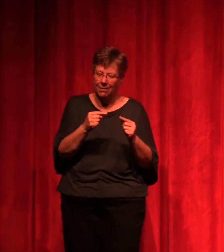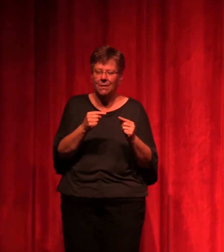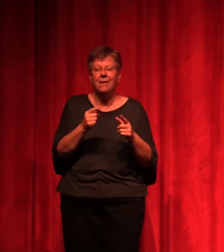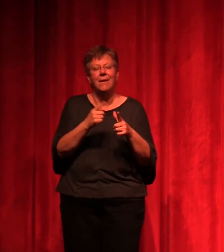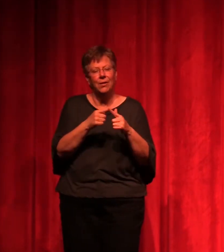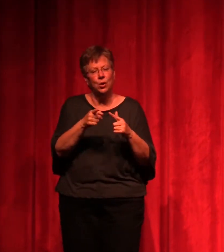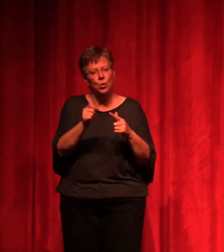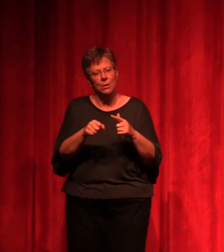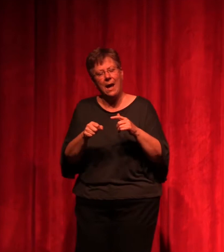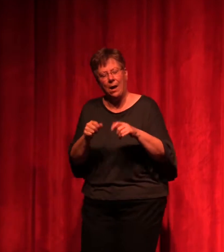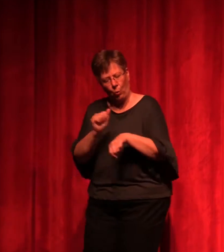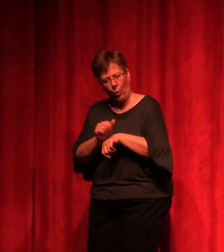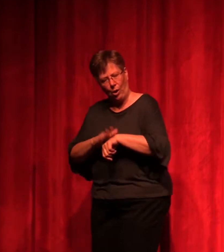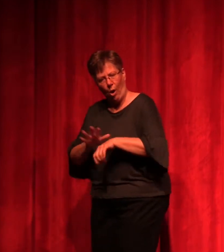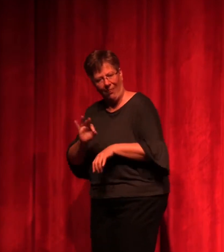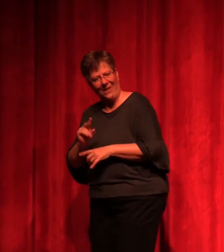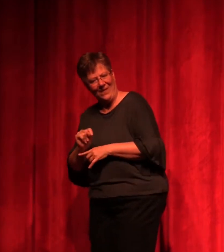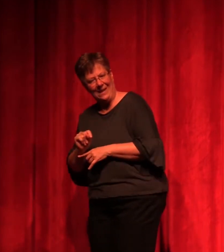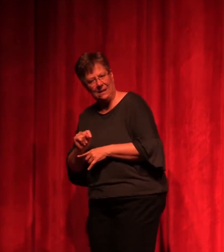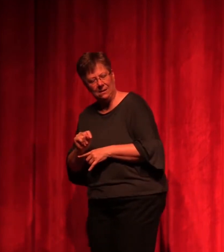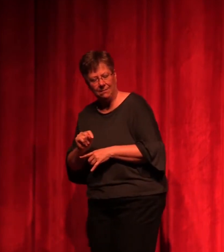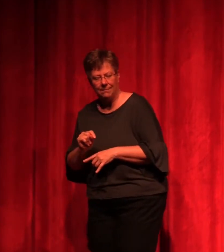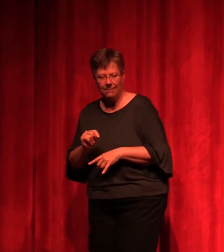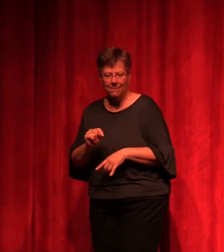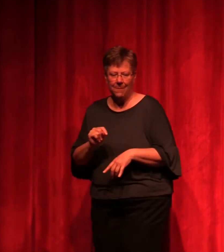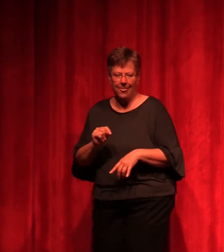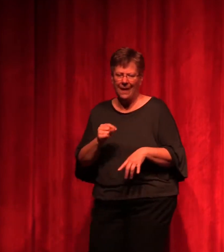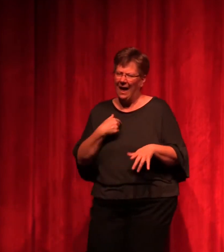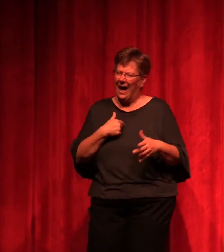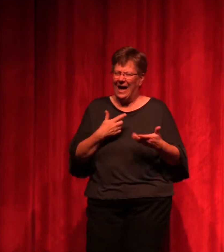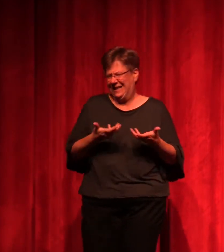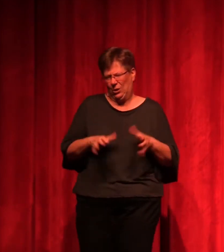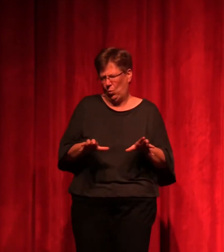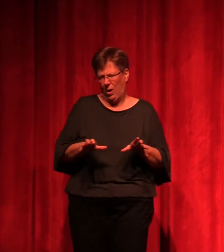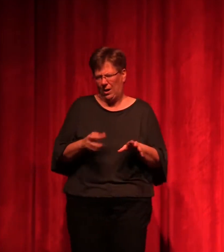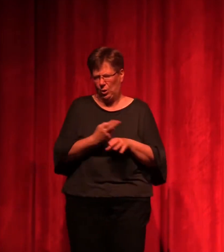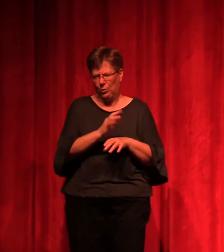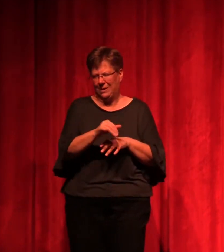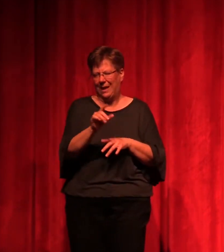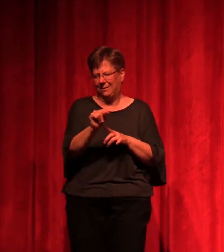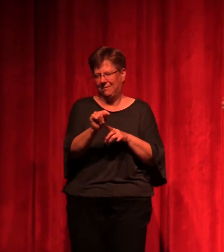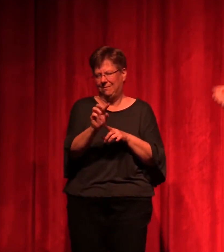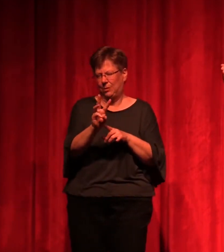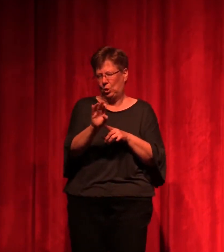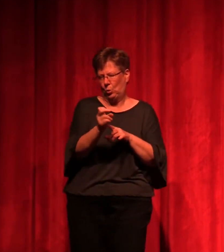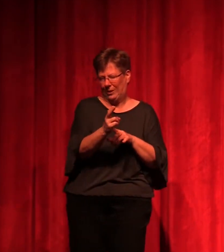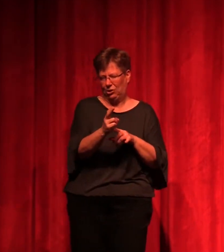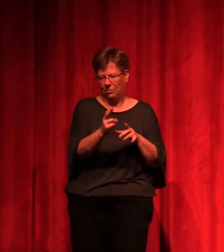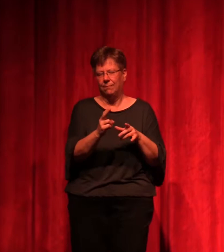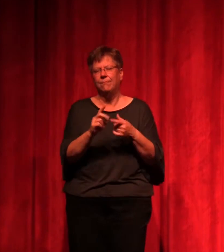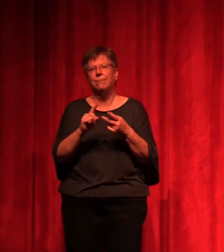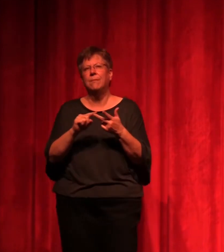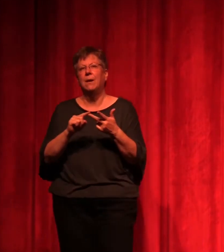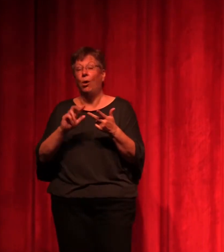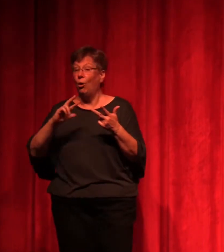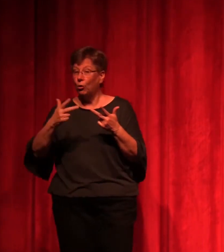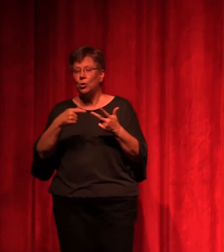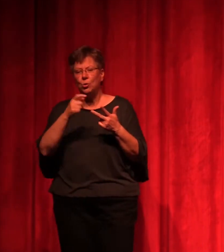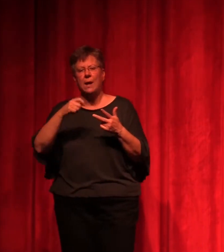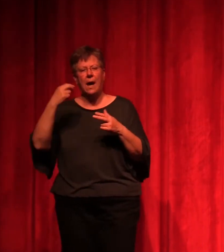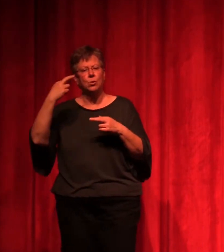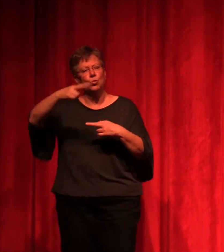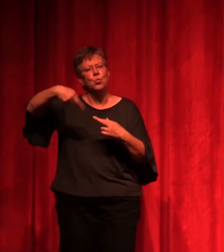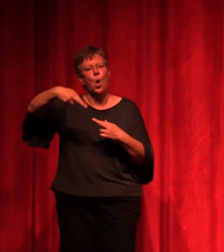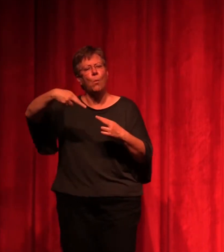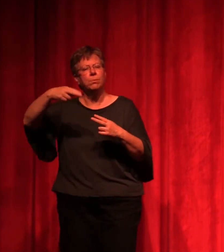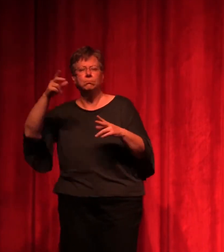feet, and he couldn't object. And I wasn't going to do that either. The third thing you could do is they would rope the horse. They'd rope it, and then in